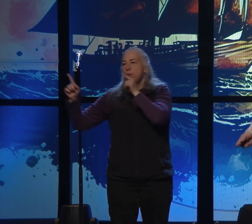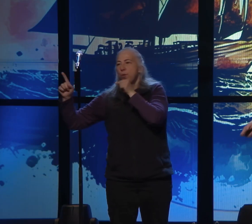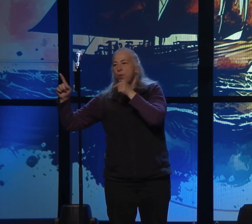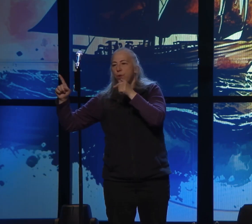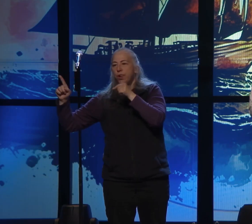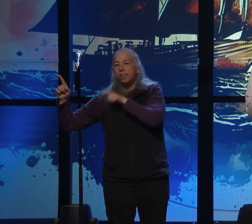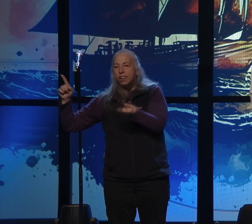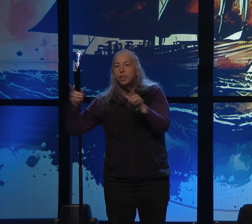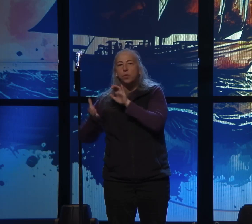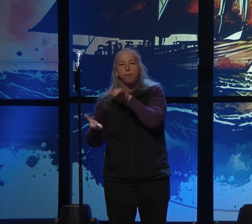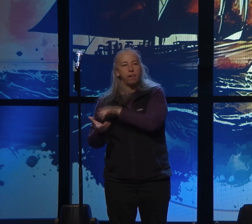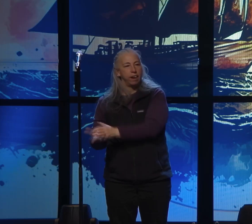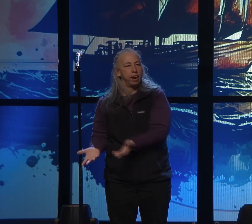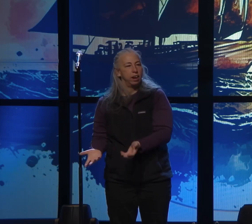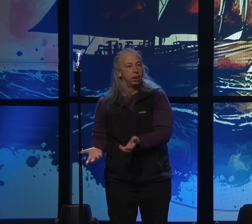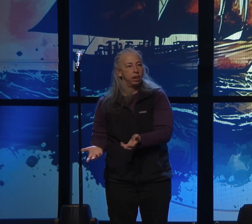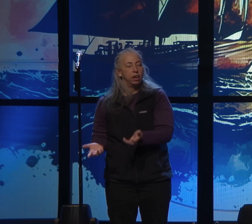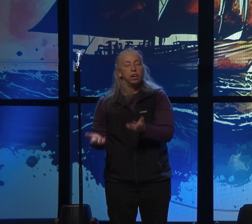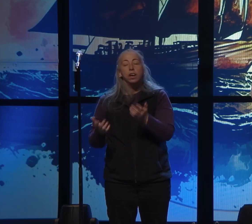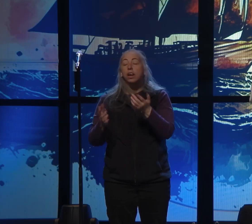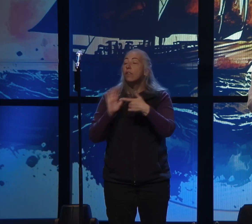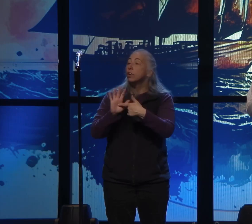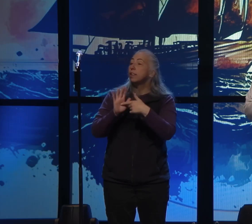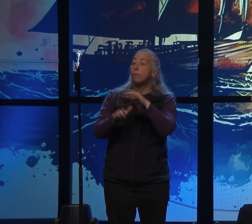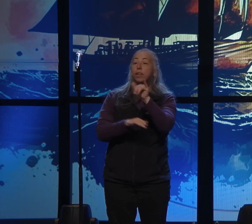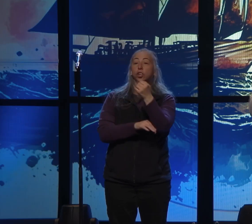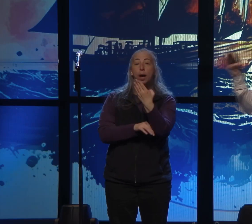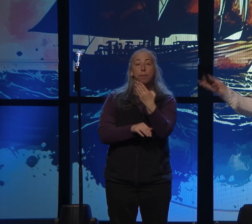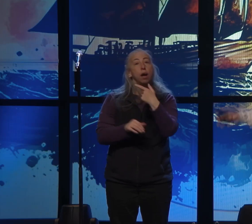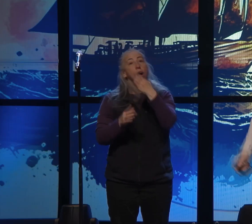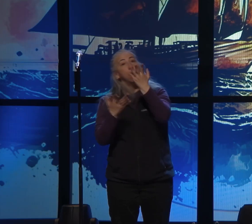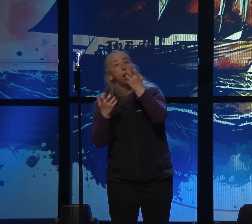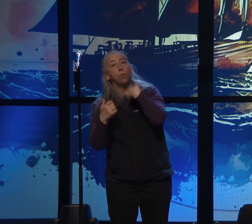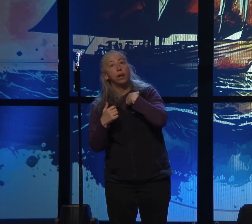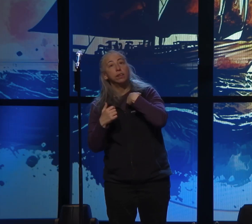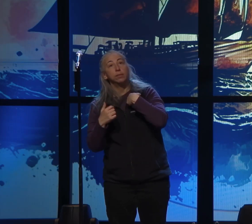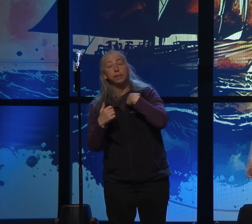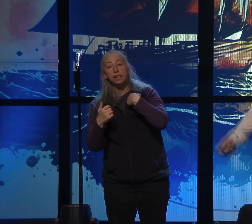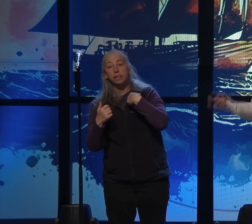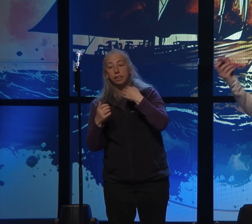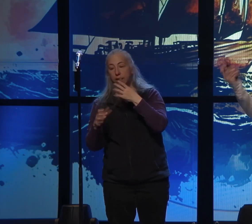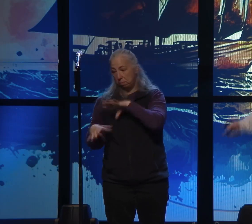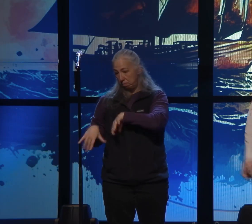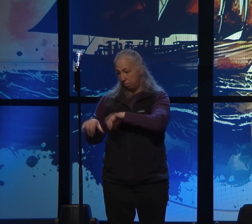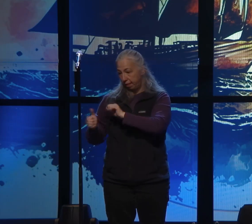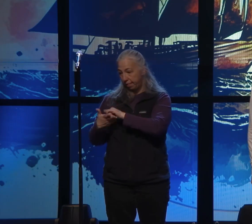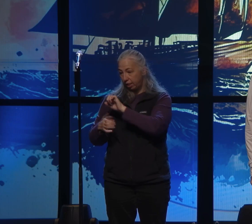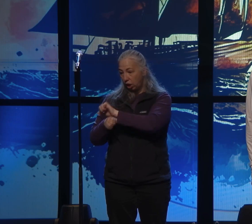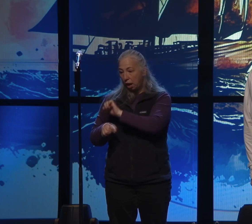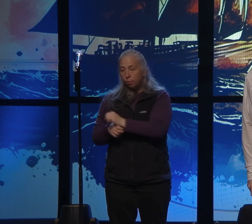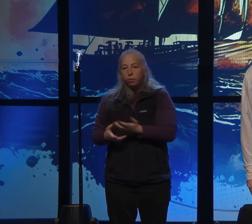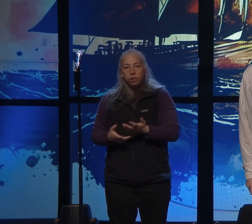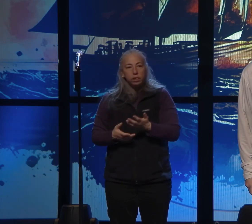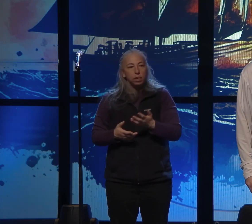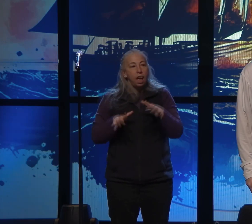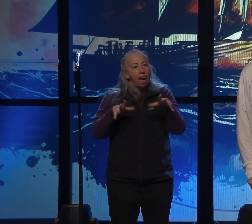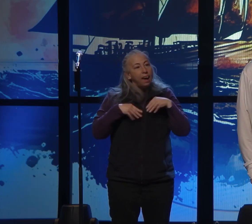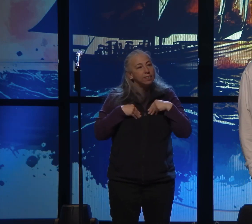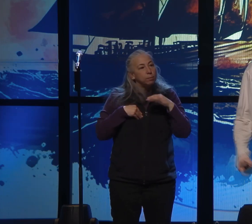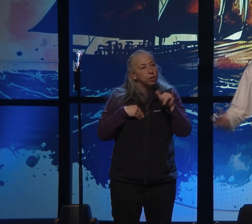Right? The job. Does God want me to take this job? What job should I take? I would say take one you think you'll